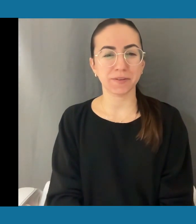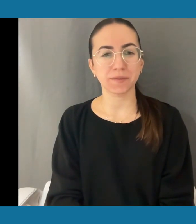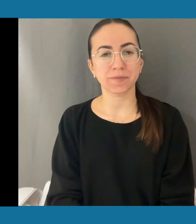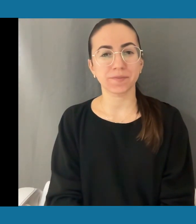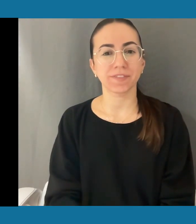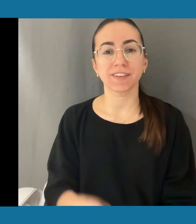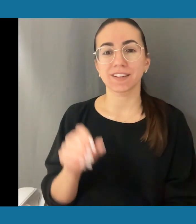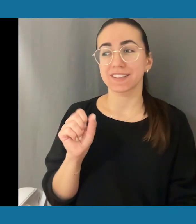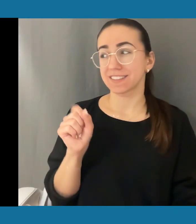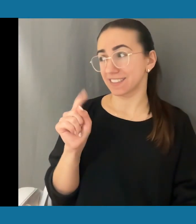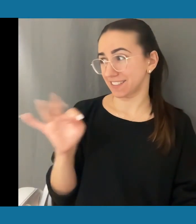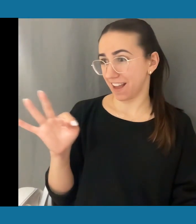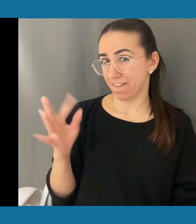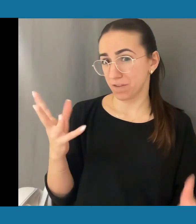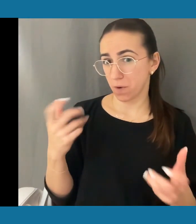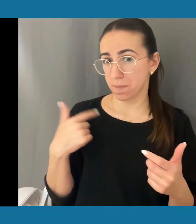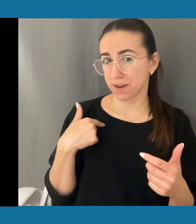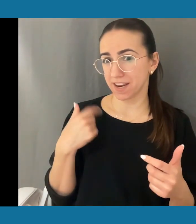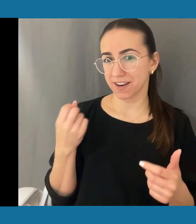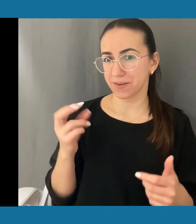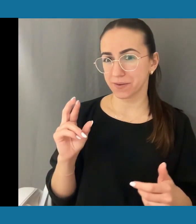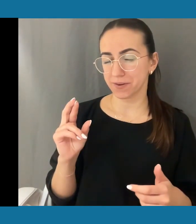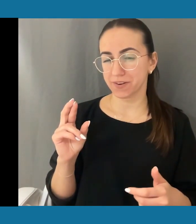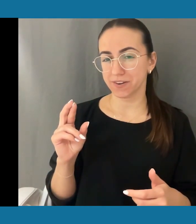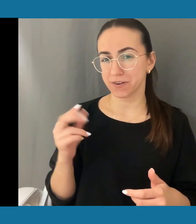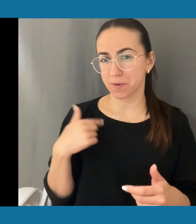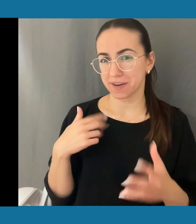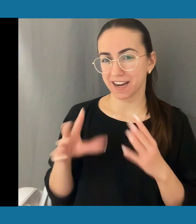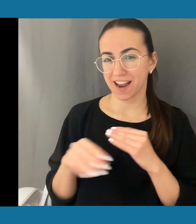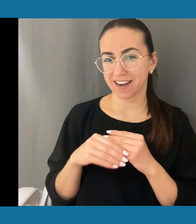Steph, you want to take this one? You want me to pipe in?